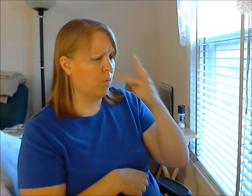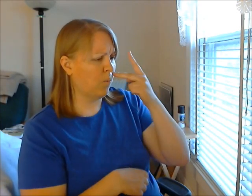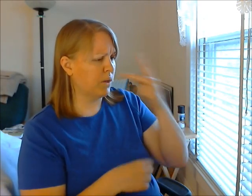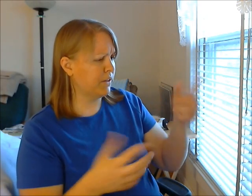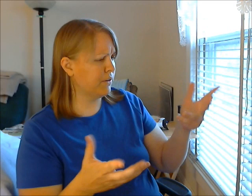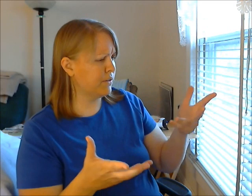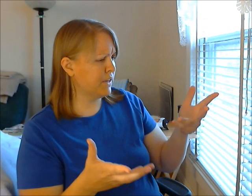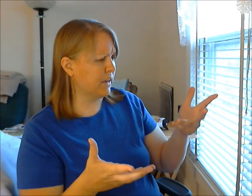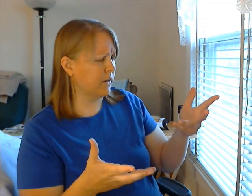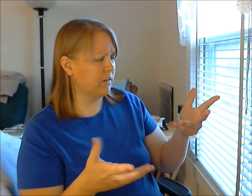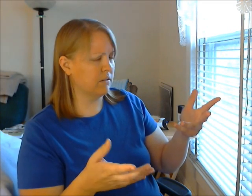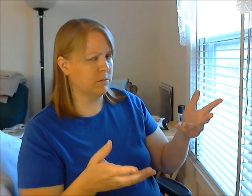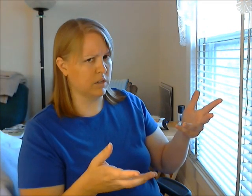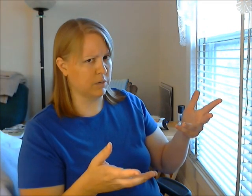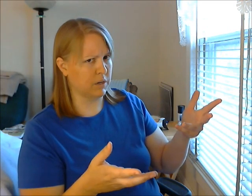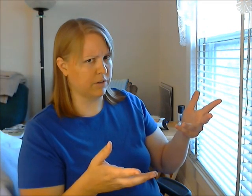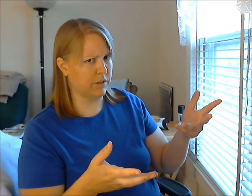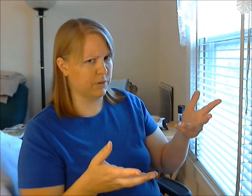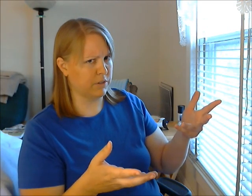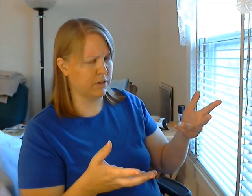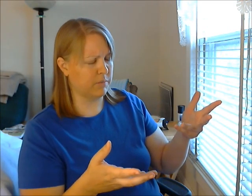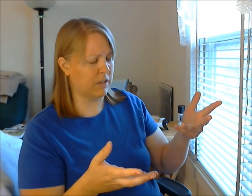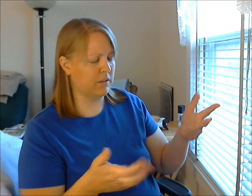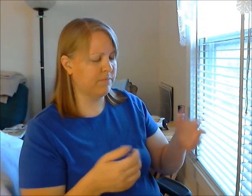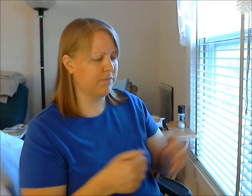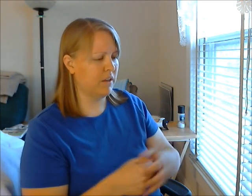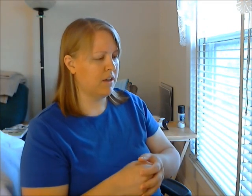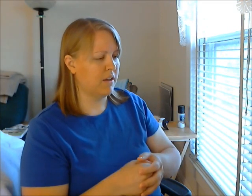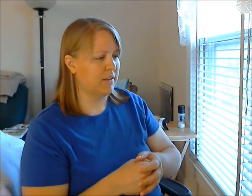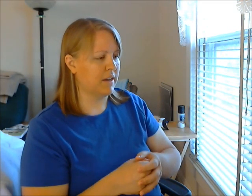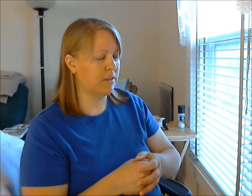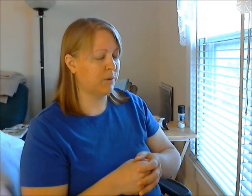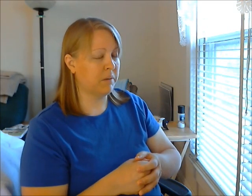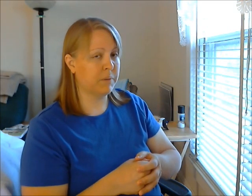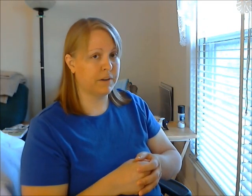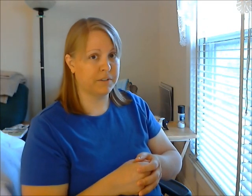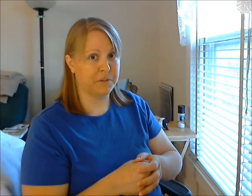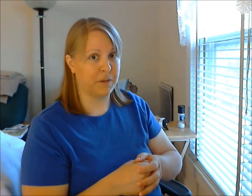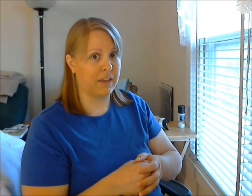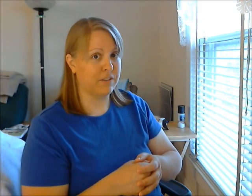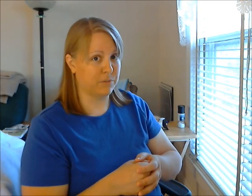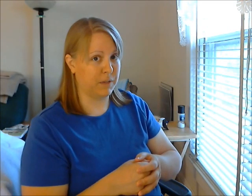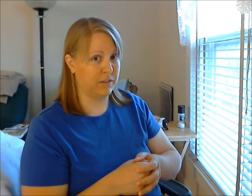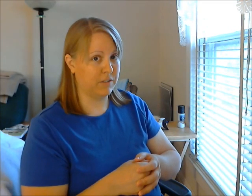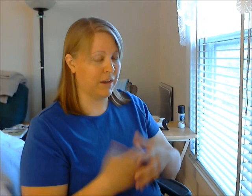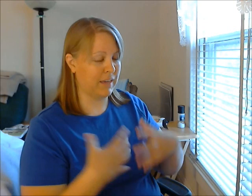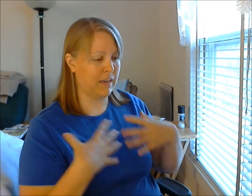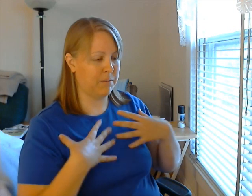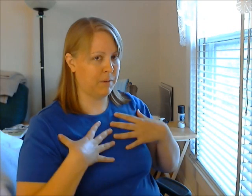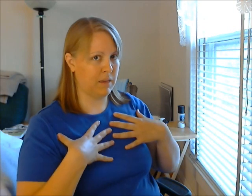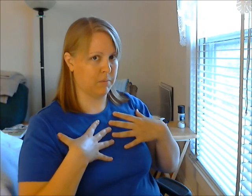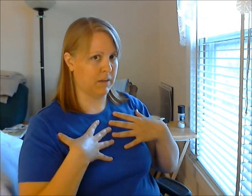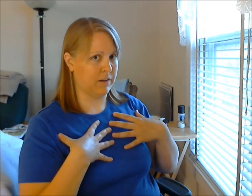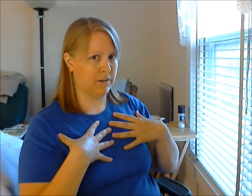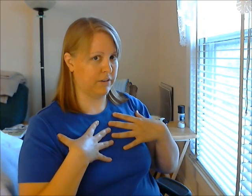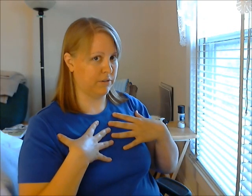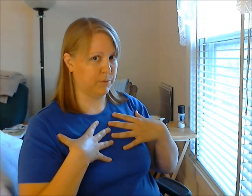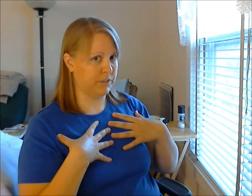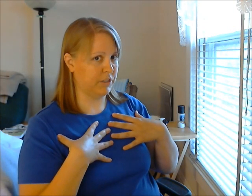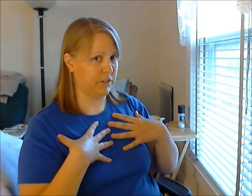what do you see? We'll talk about how to do that question in a minute. Now the brown bear is going to answer me, so I can't be in my narrator position